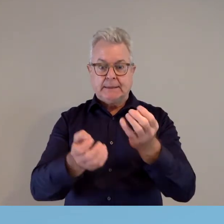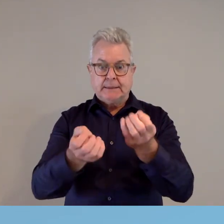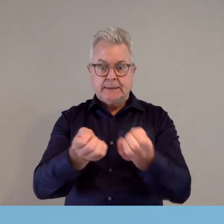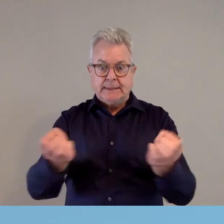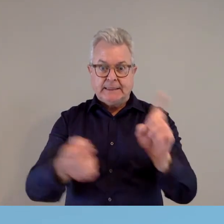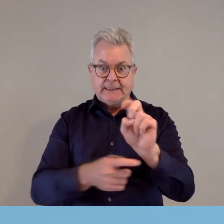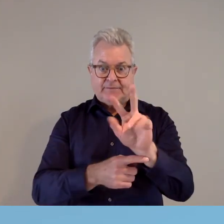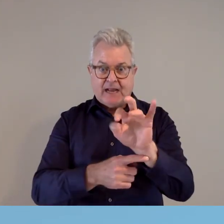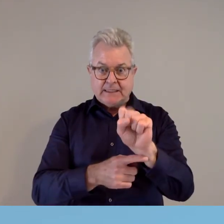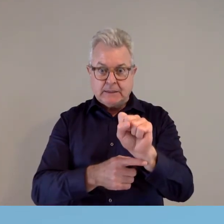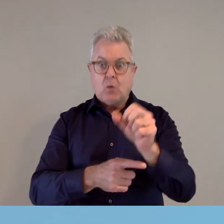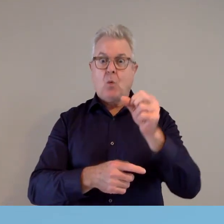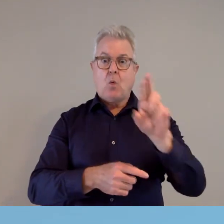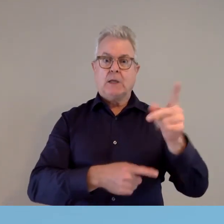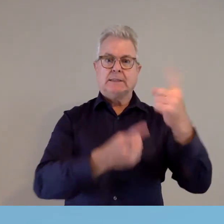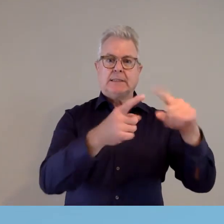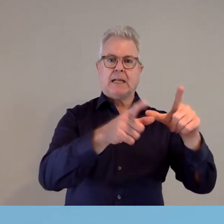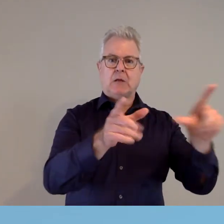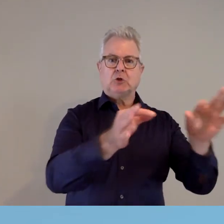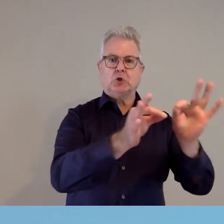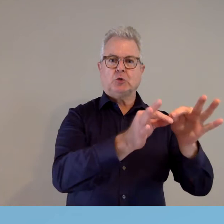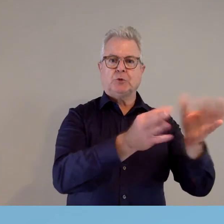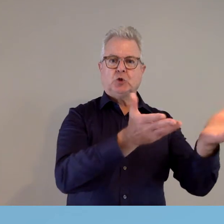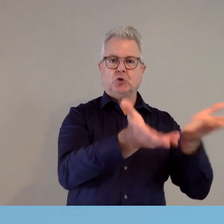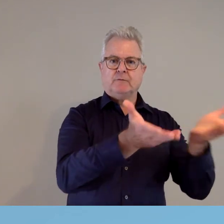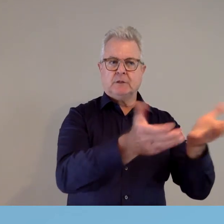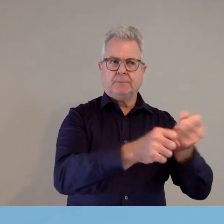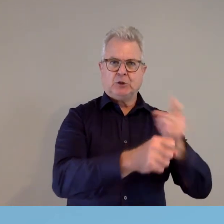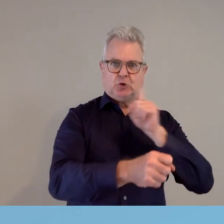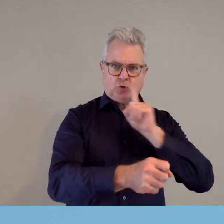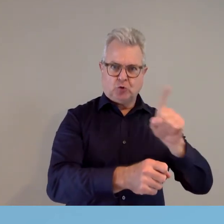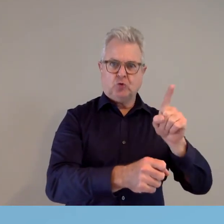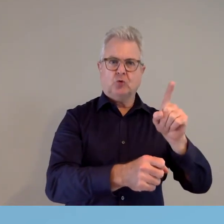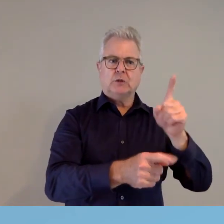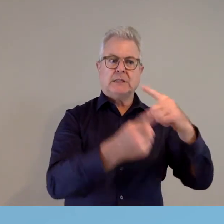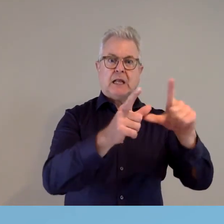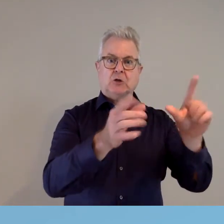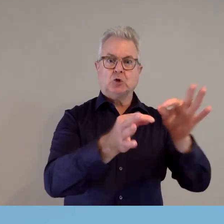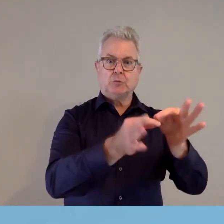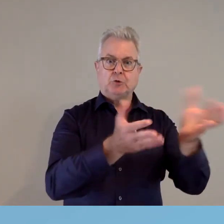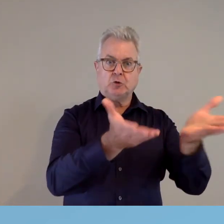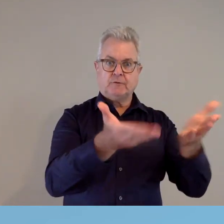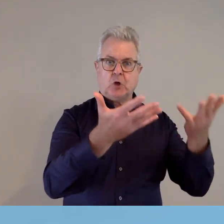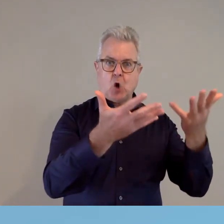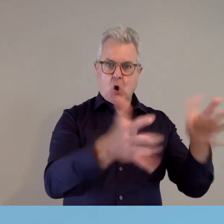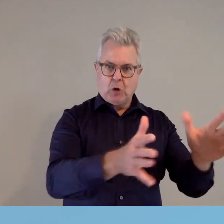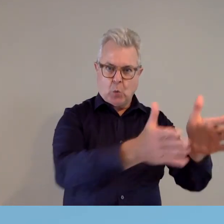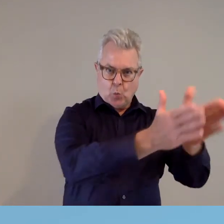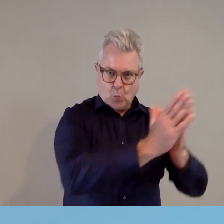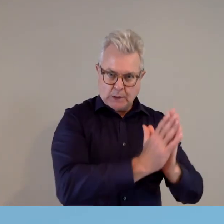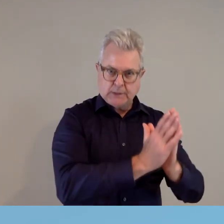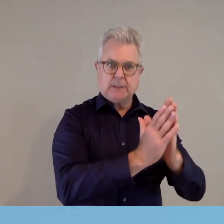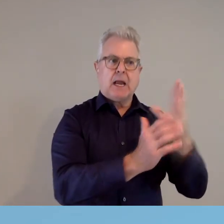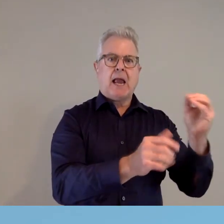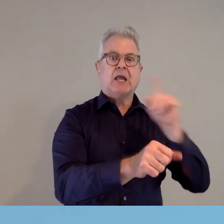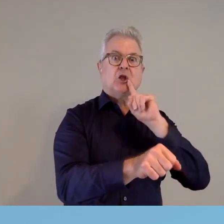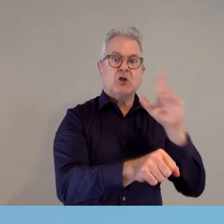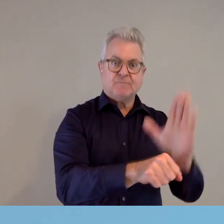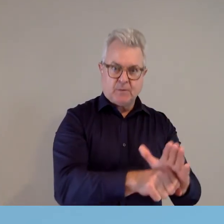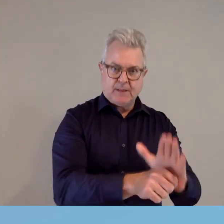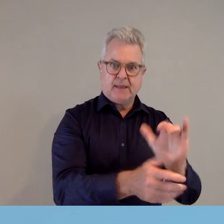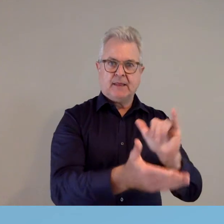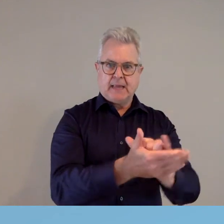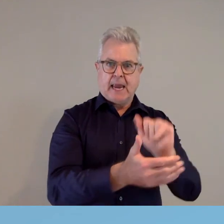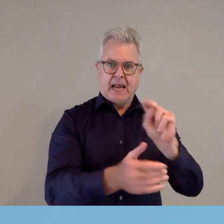that's a device, or whether that's a sign language interpreter. Make sure that you have requested an interpreter